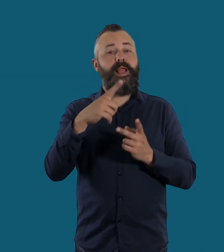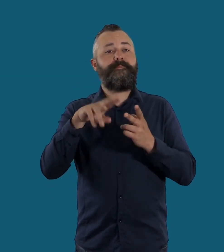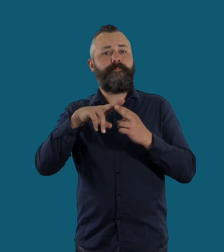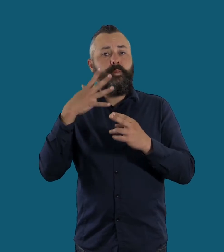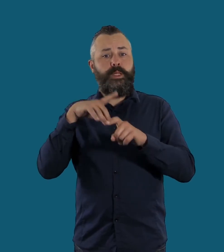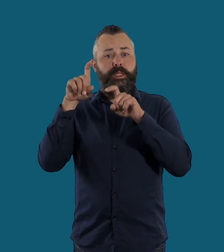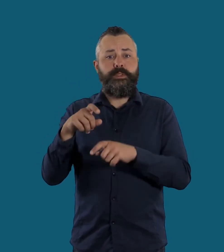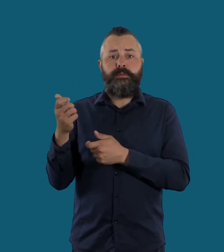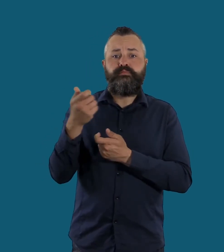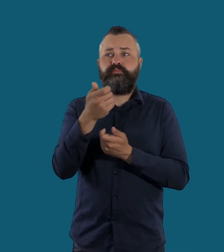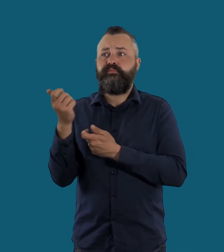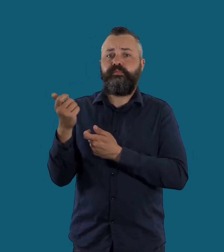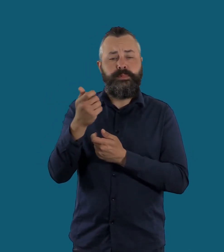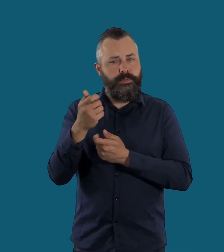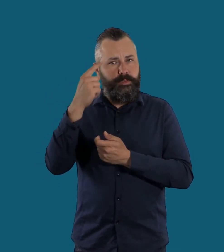9. Staying and defending.